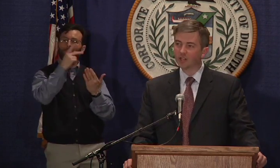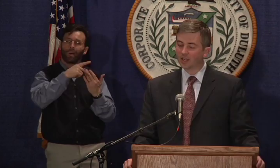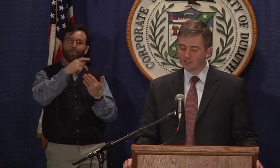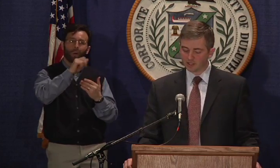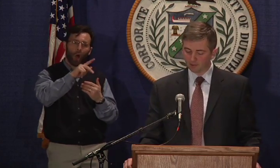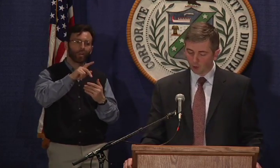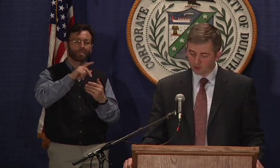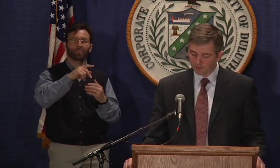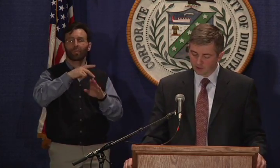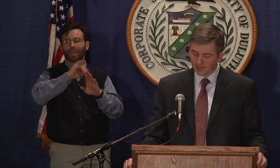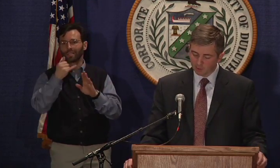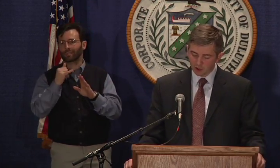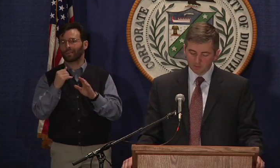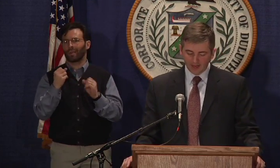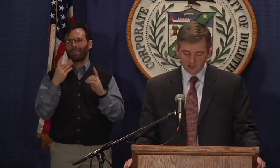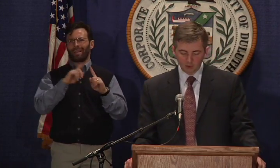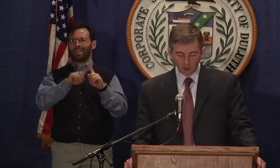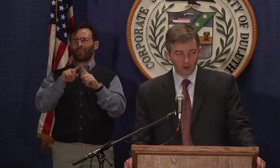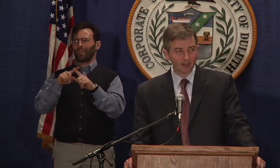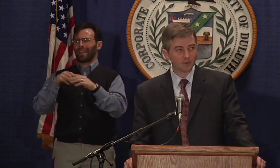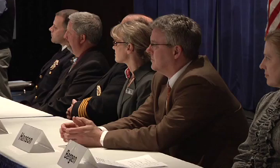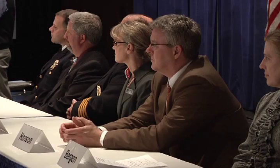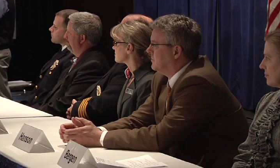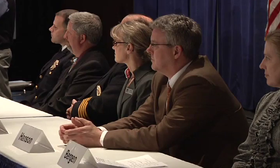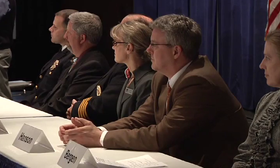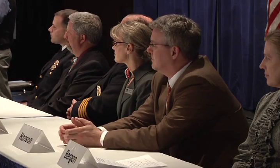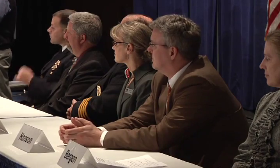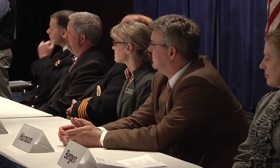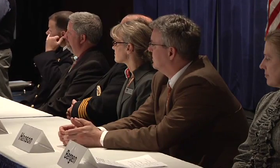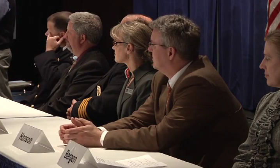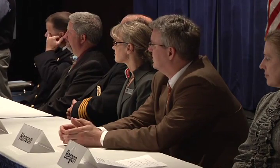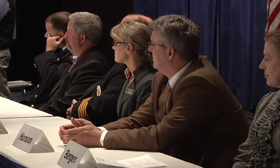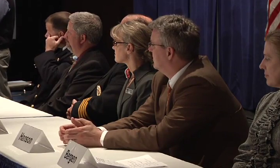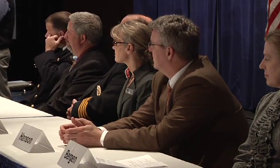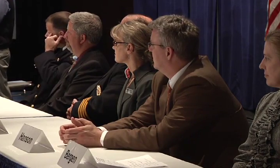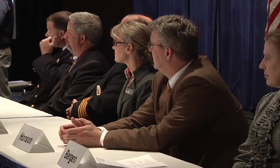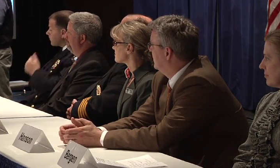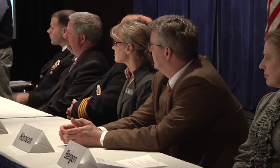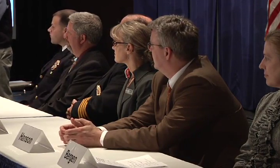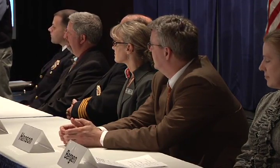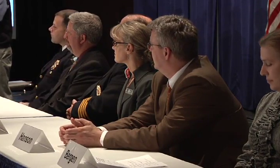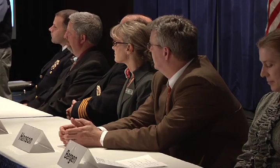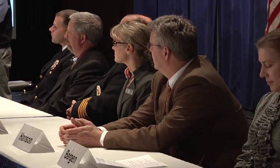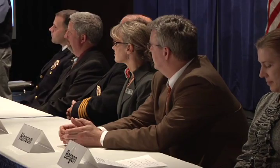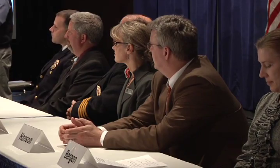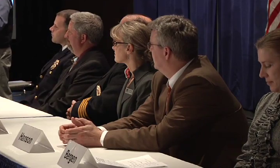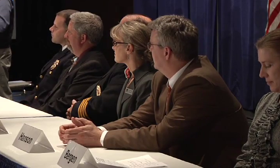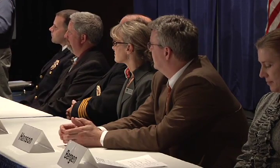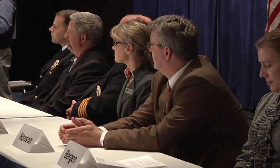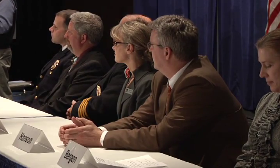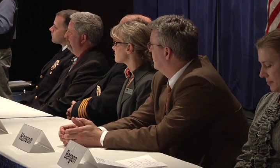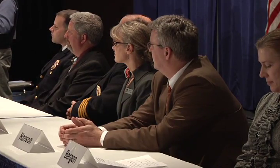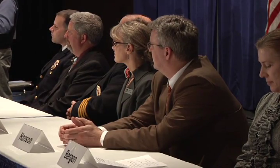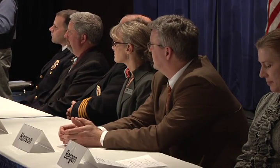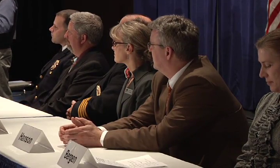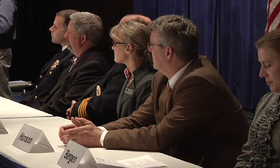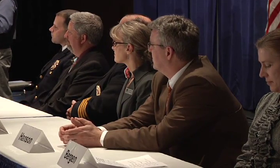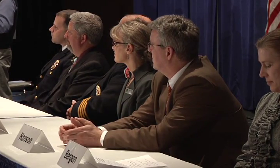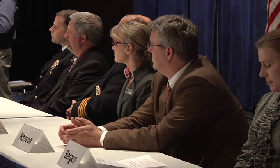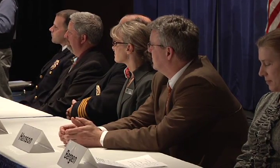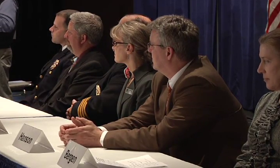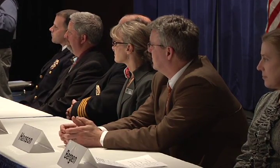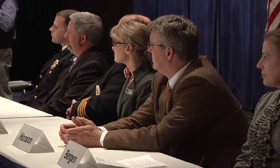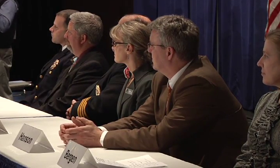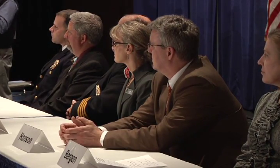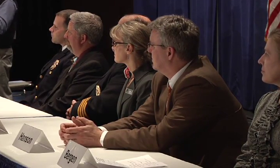There are dozens of wonderful neighborhood-based programs run by volunteers and neighborhood activists like the King Creek Youth Organization,